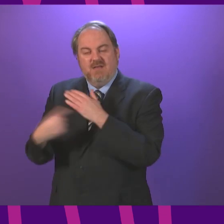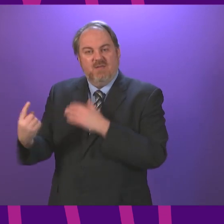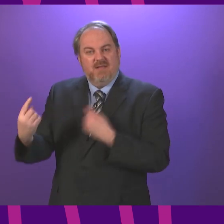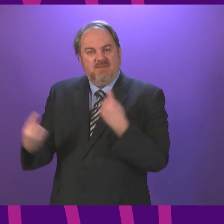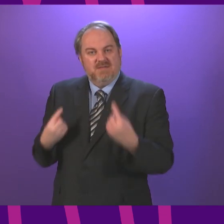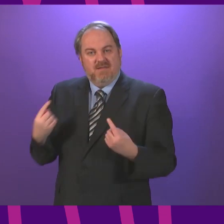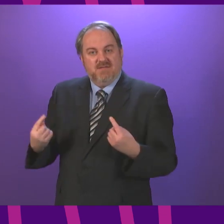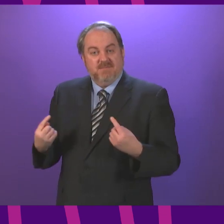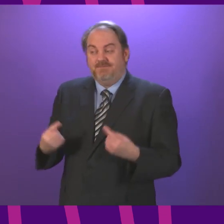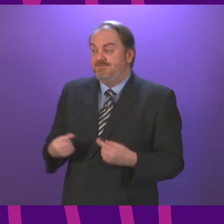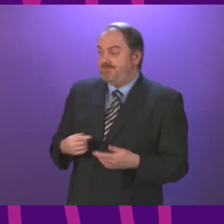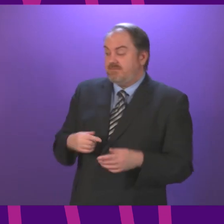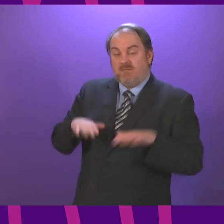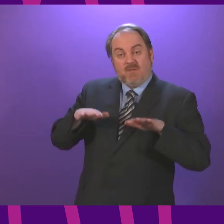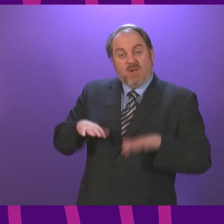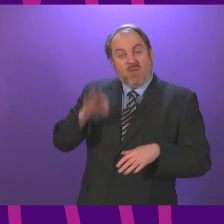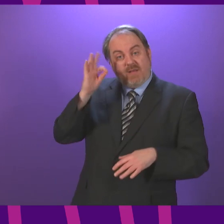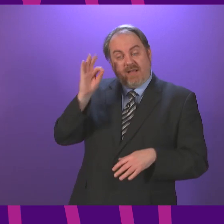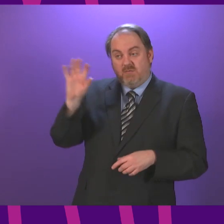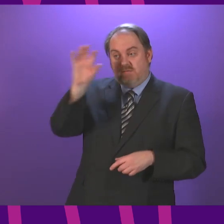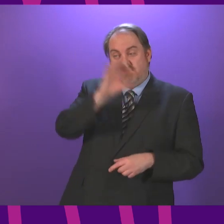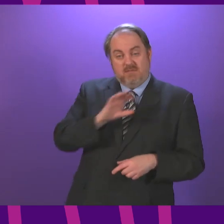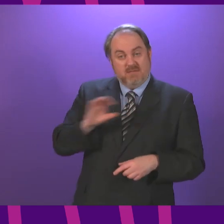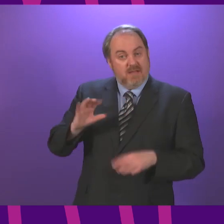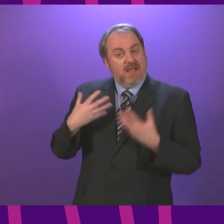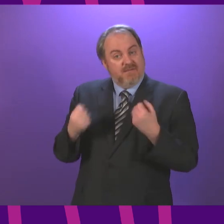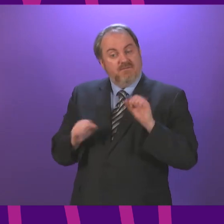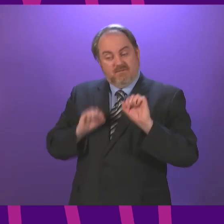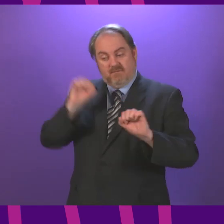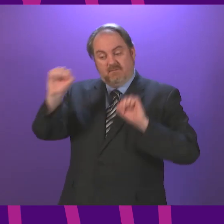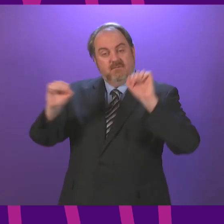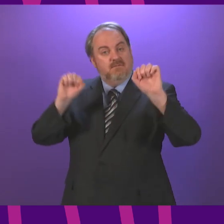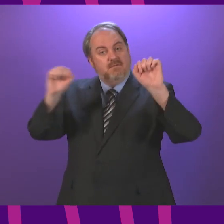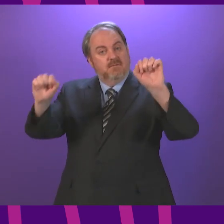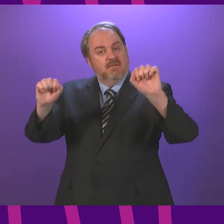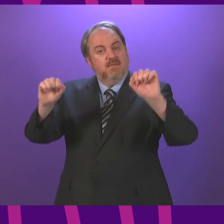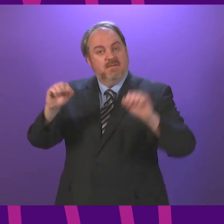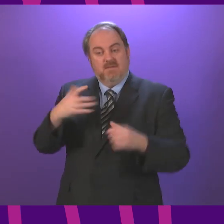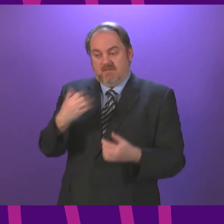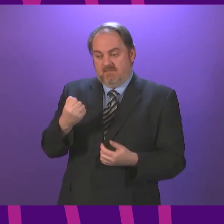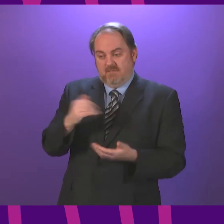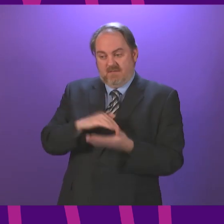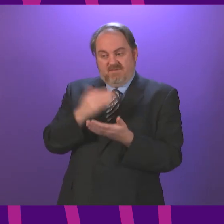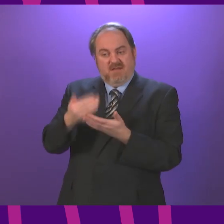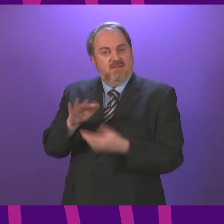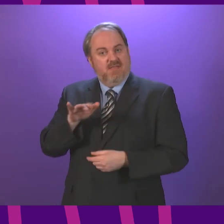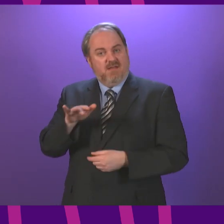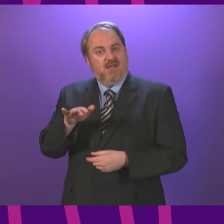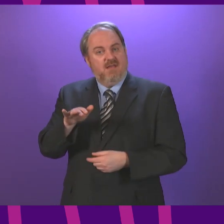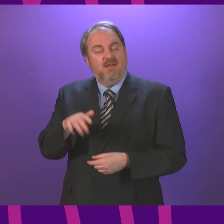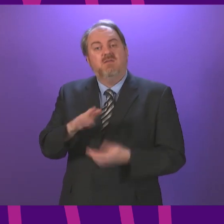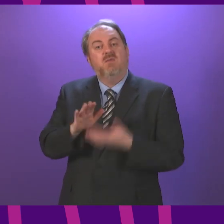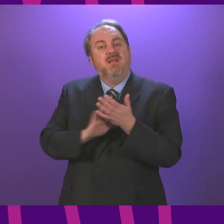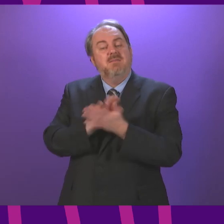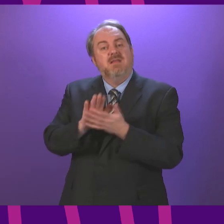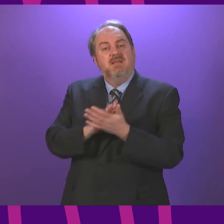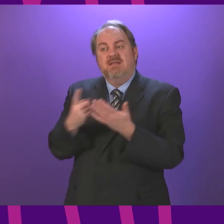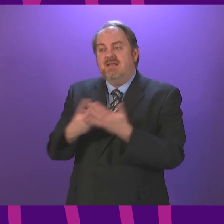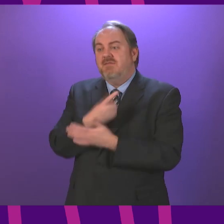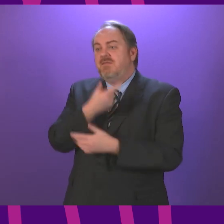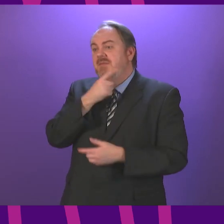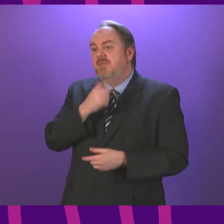if people need it. Local authorities have the ability and there is work done to identify the needs of people who are being asked to self-isolate. That can, if